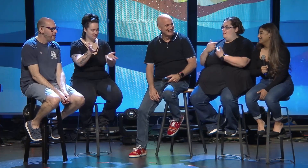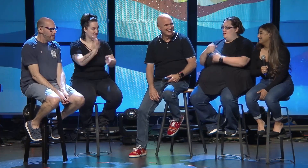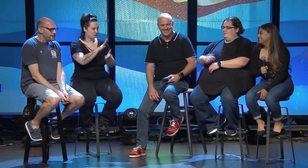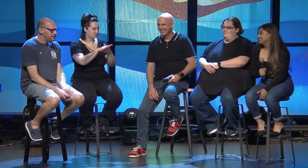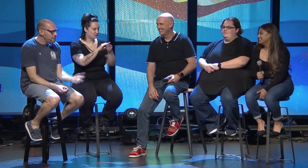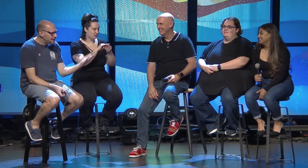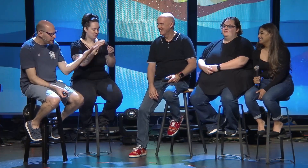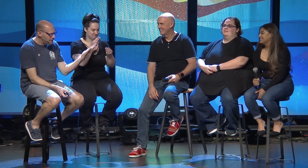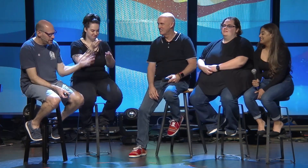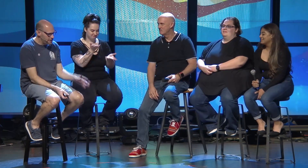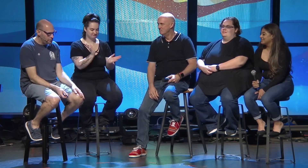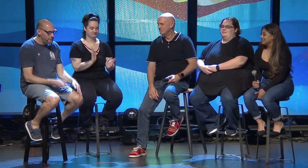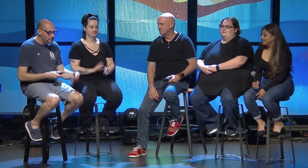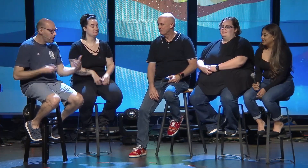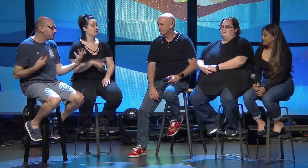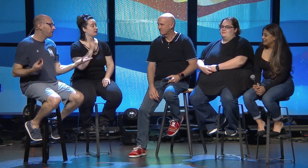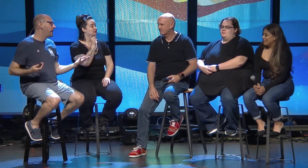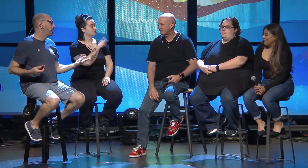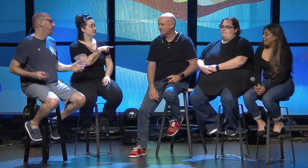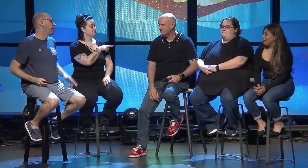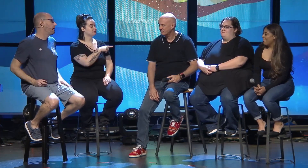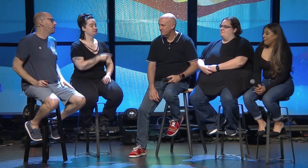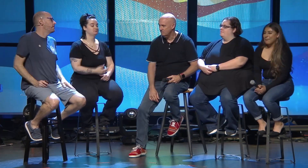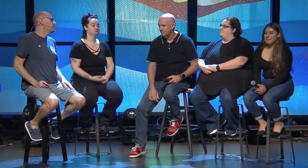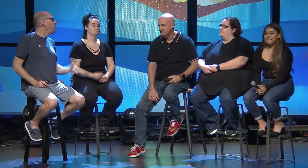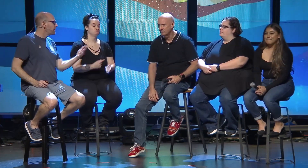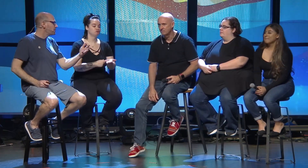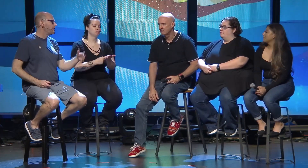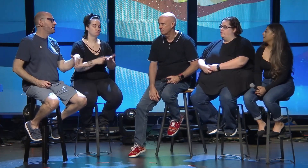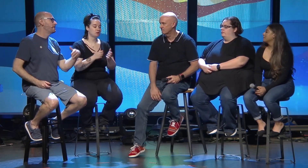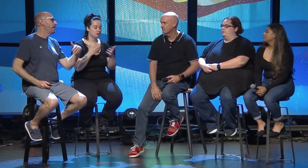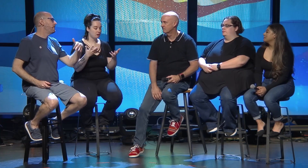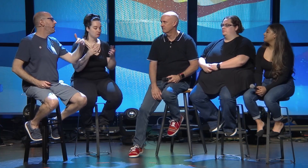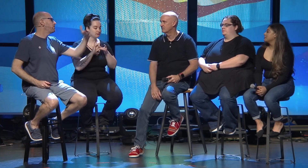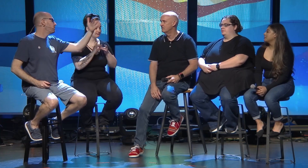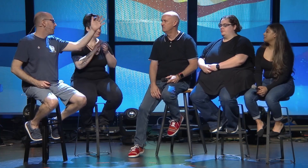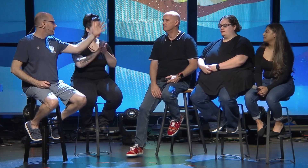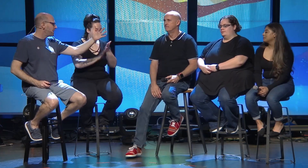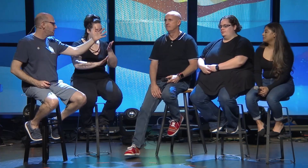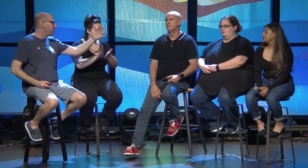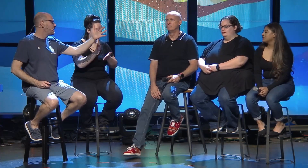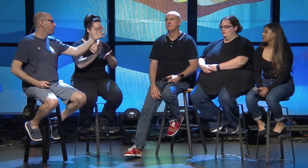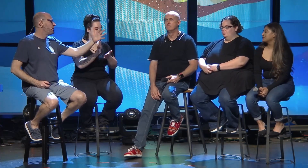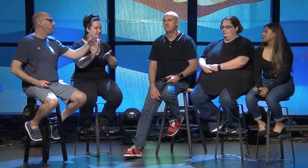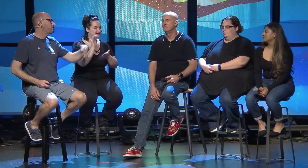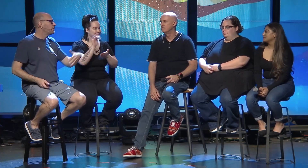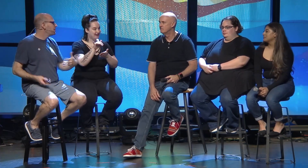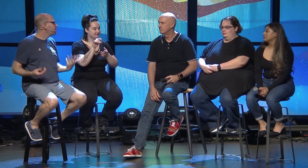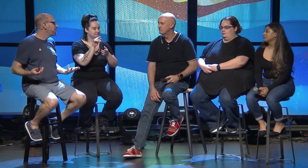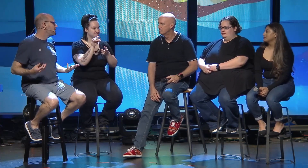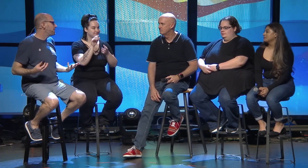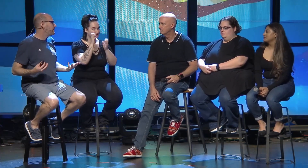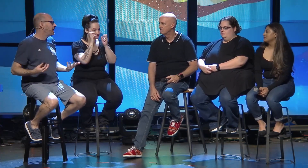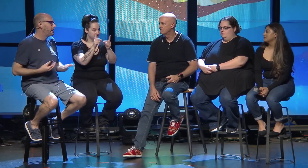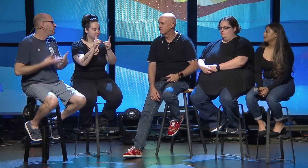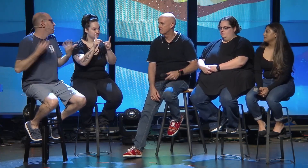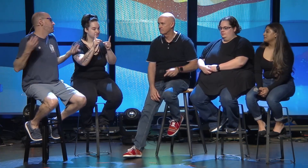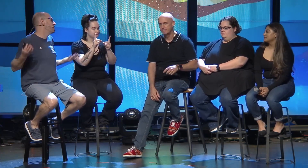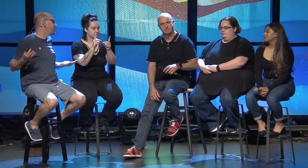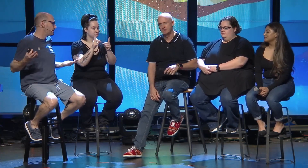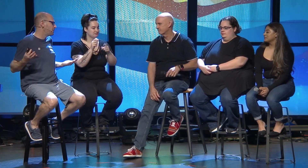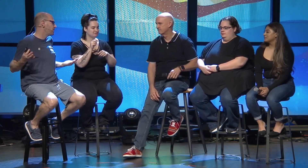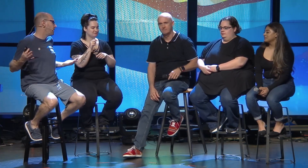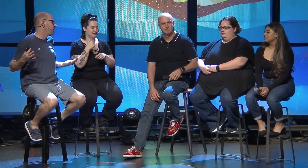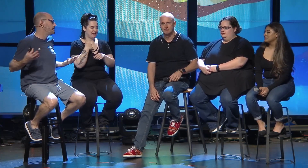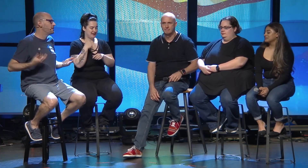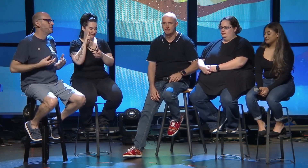story. Let me ask you a question, Jeffrey. We've talked a lot about college and that way of education, but I'm also a big believer that not every